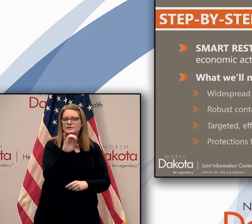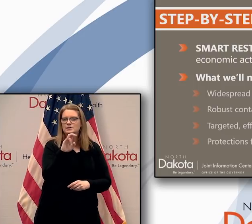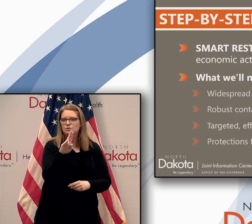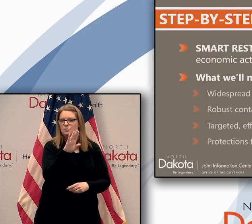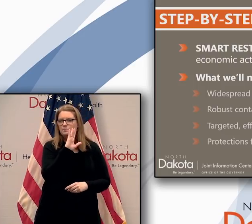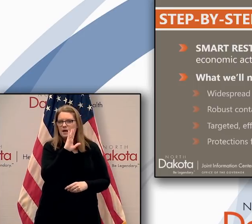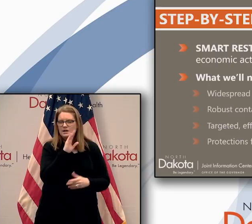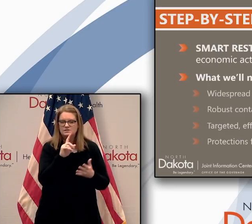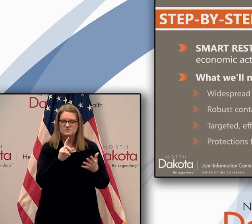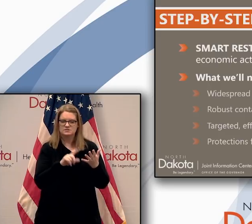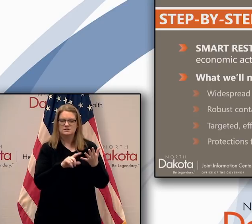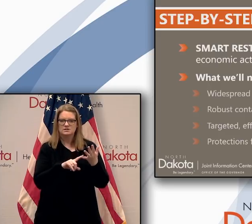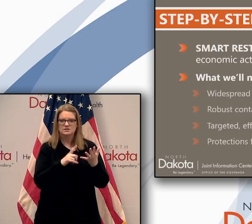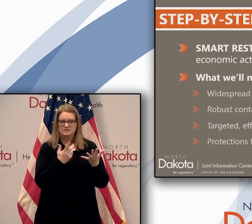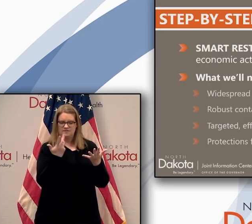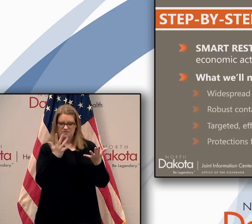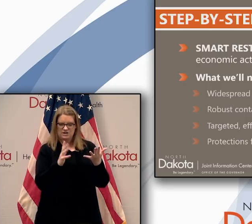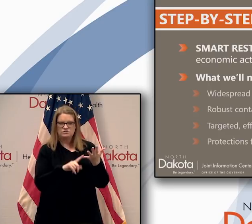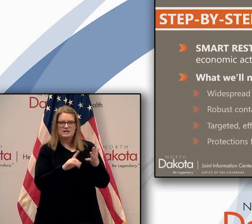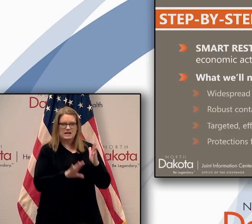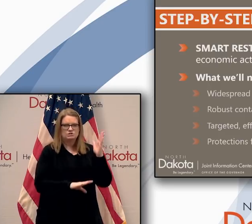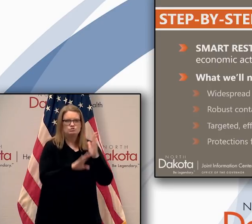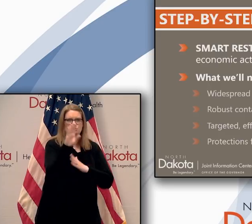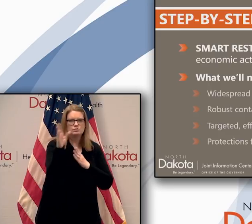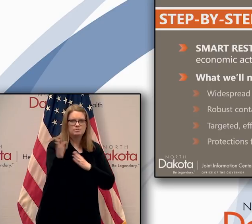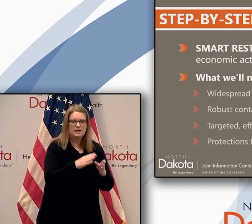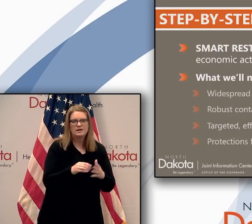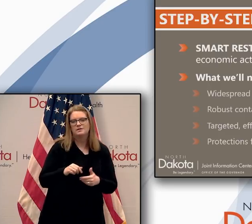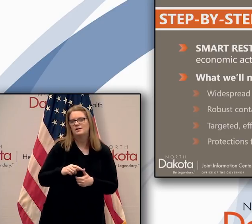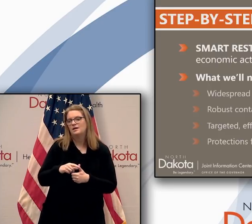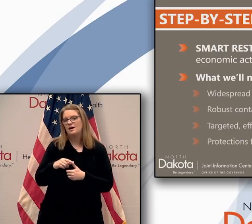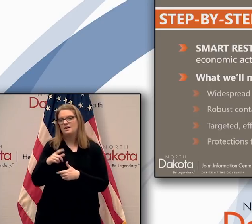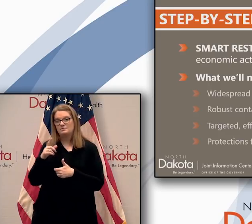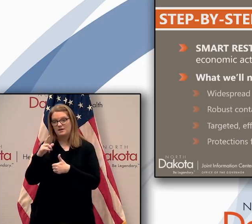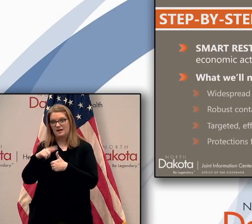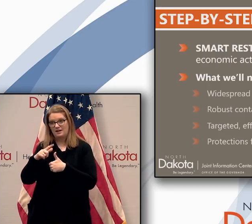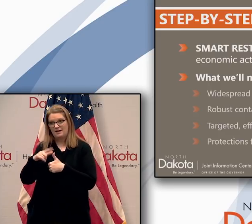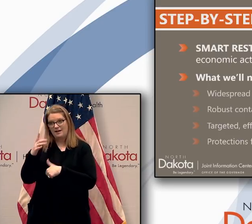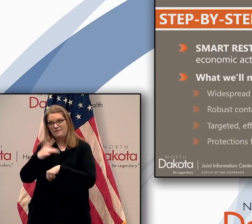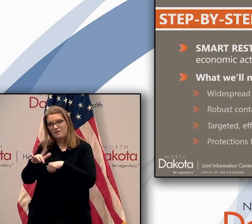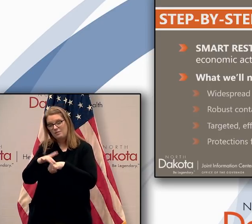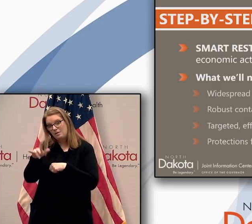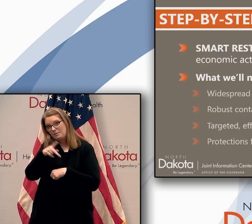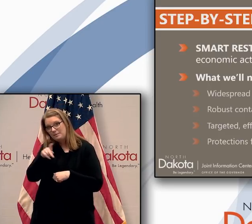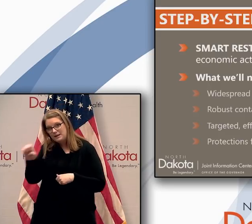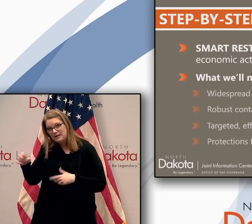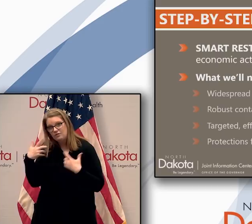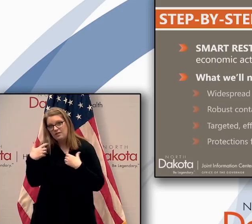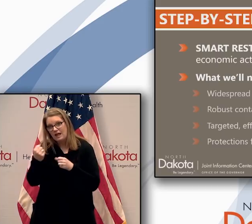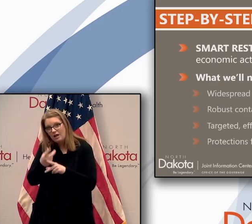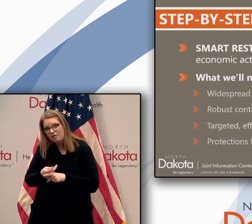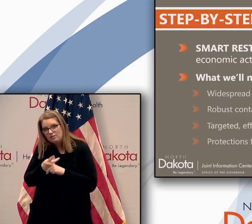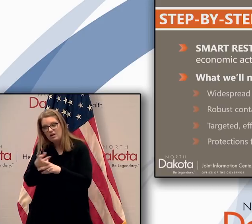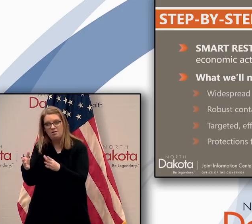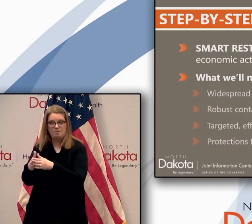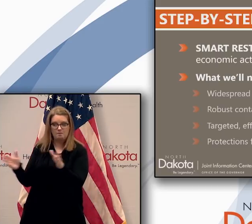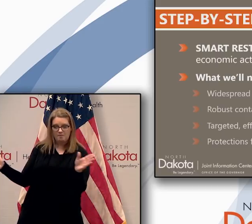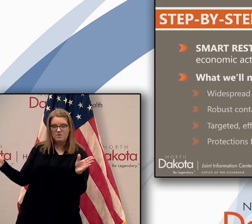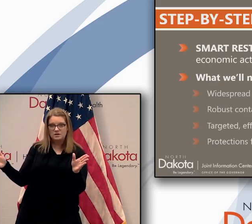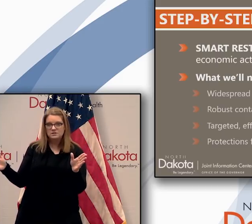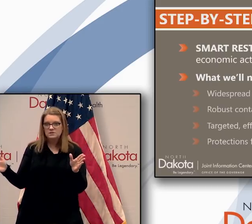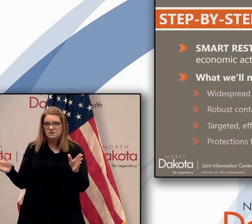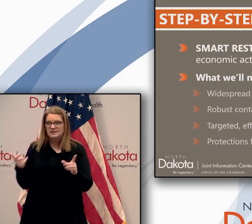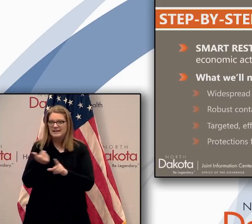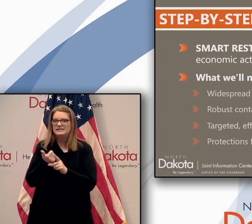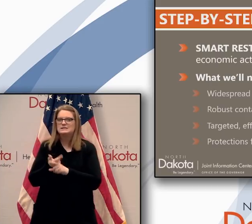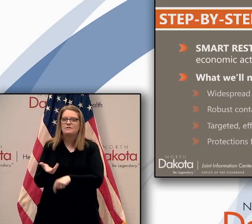That one we've got covered and checked off. Available PPE for the healthcare system and the public. We're in good shape today, and that's